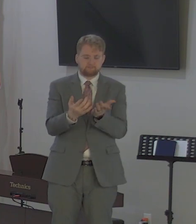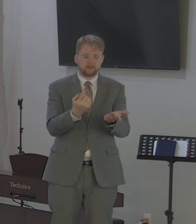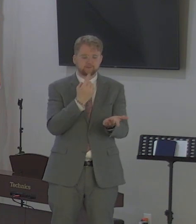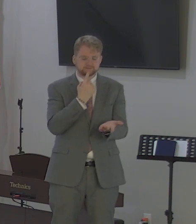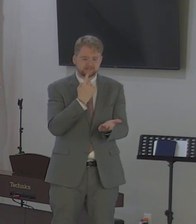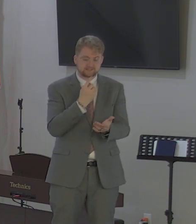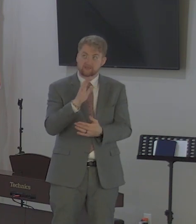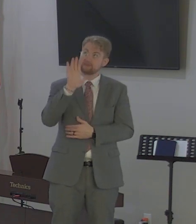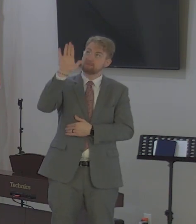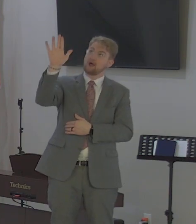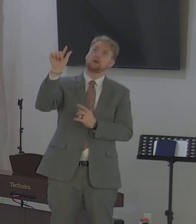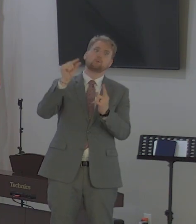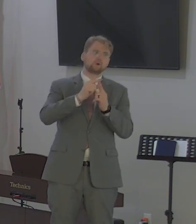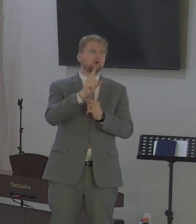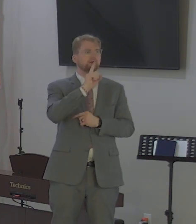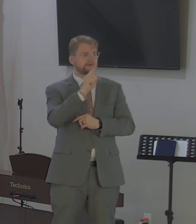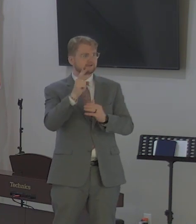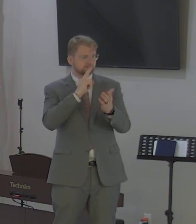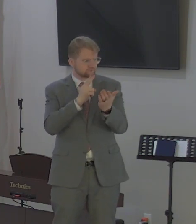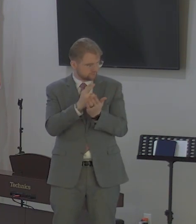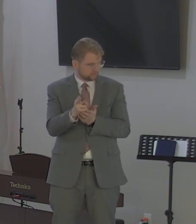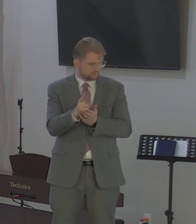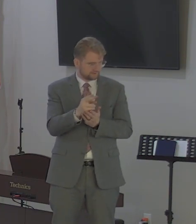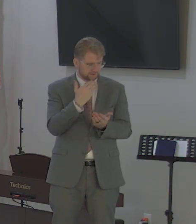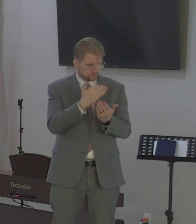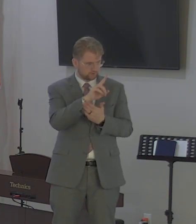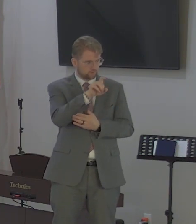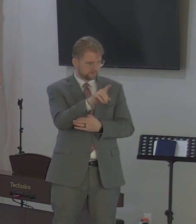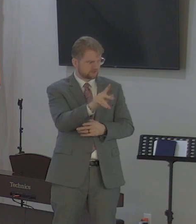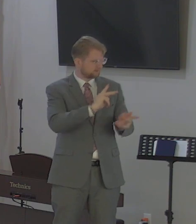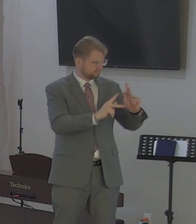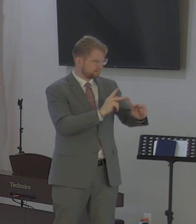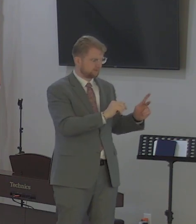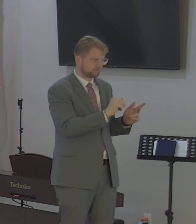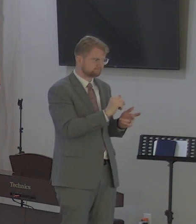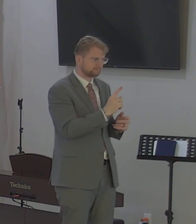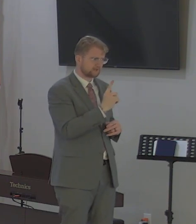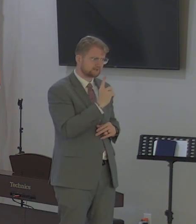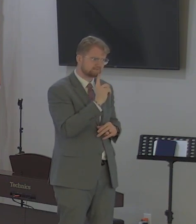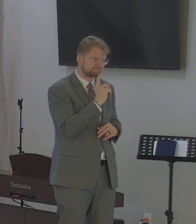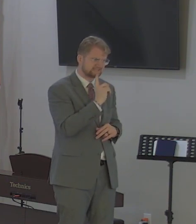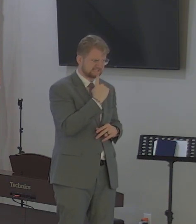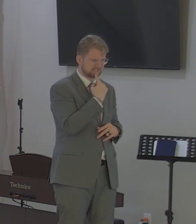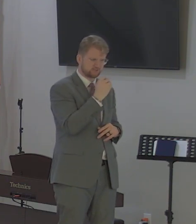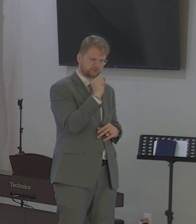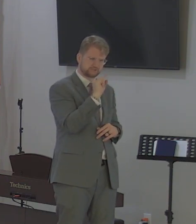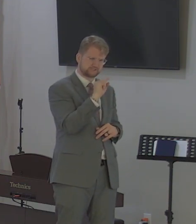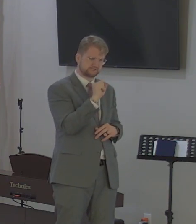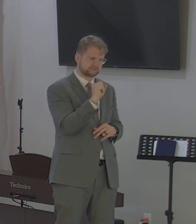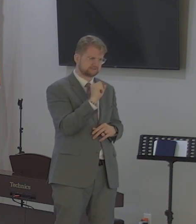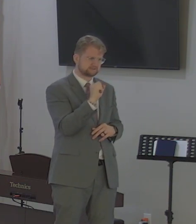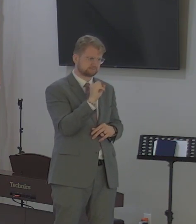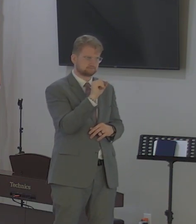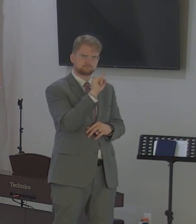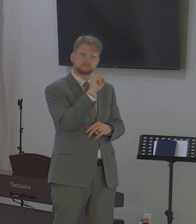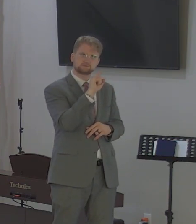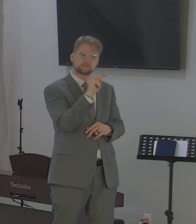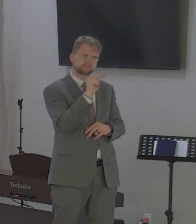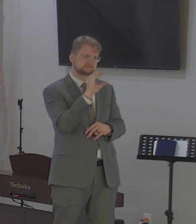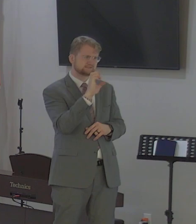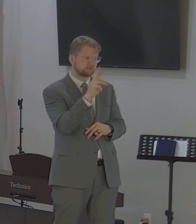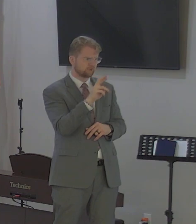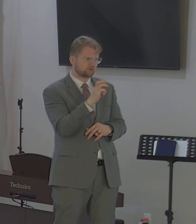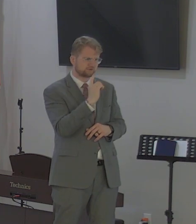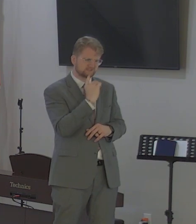is truth. Okay? It's a good question. People are sincere. Look what he says in verse 8. This